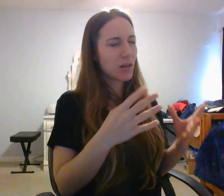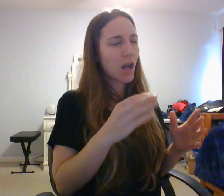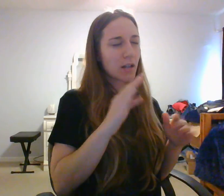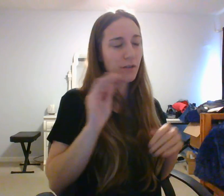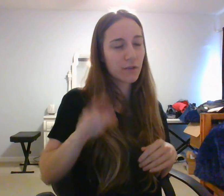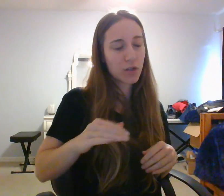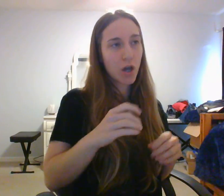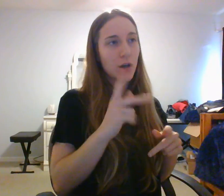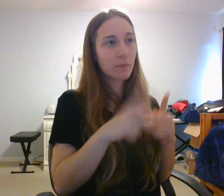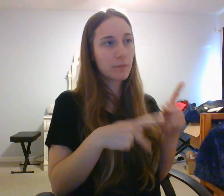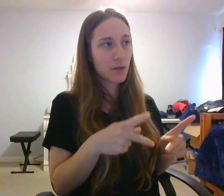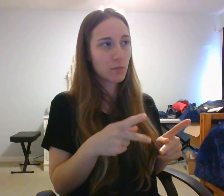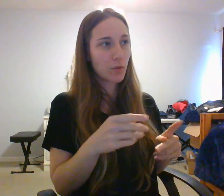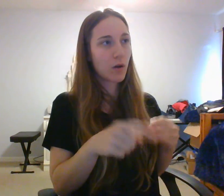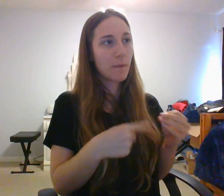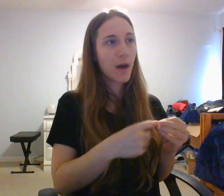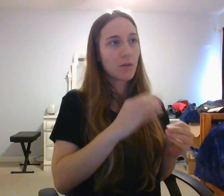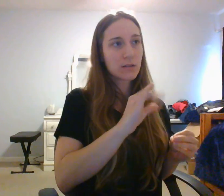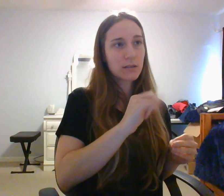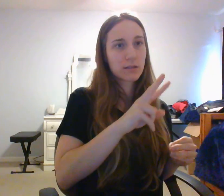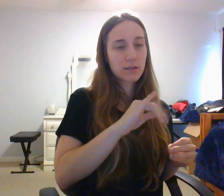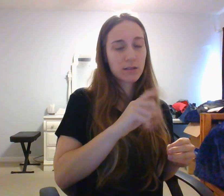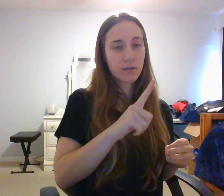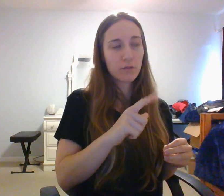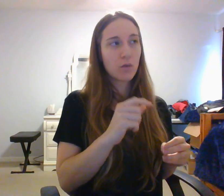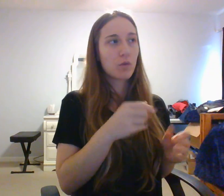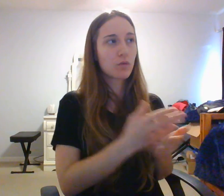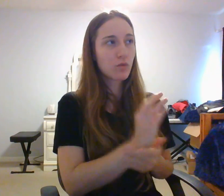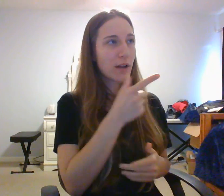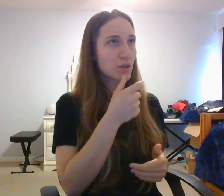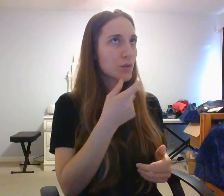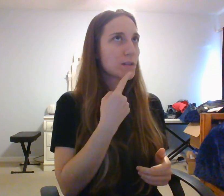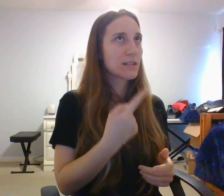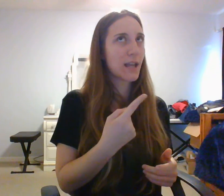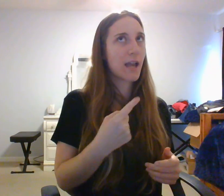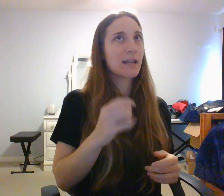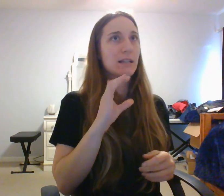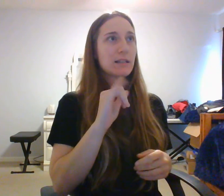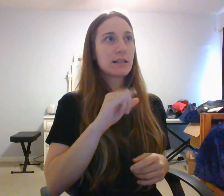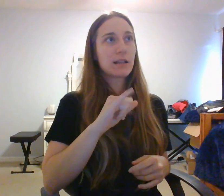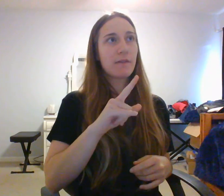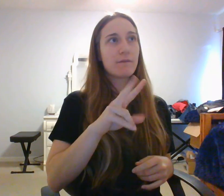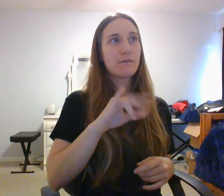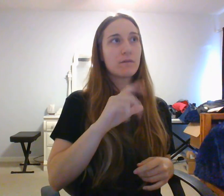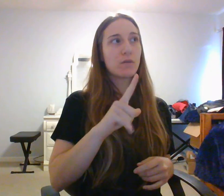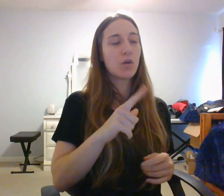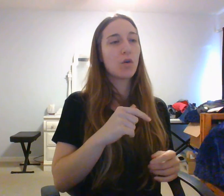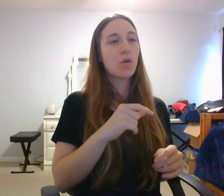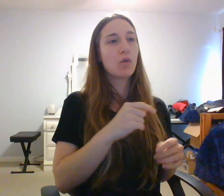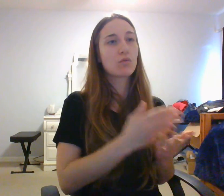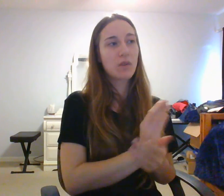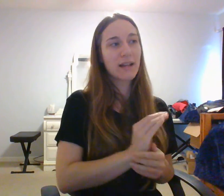civil rights movement is somehow a thing of the past, let me paint a picture for you. almost all the movement in that